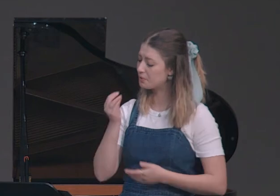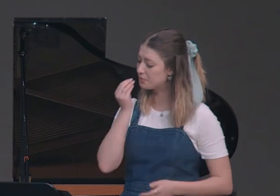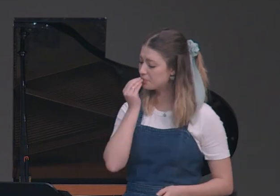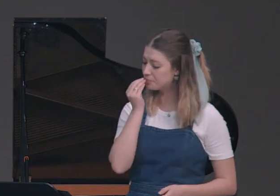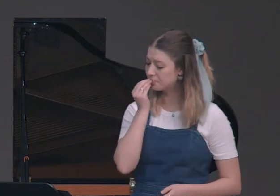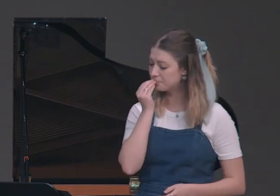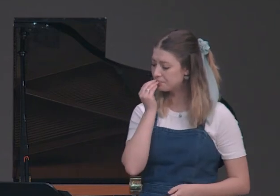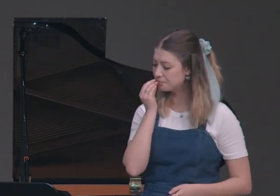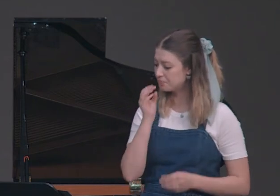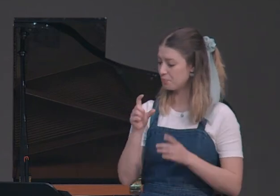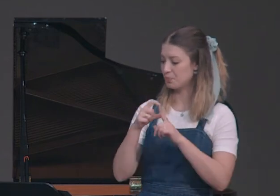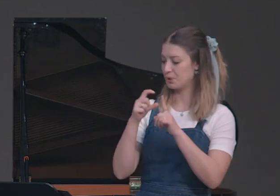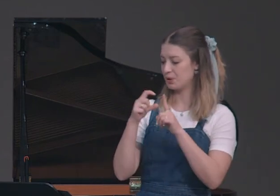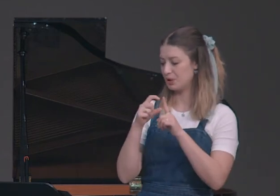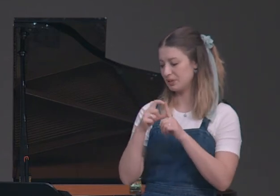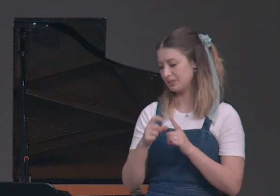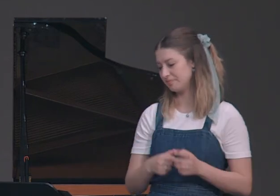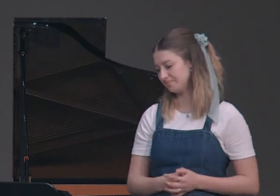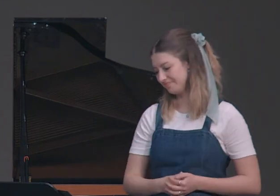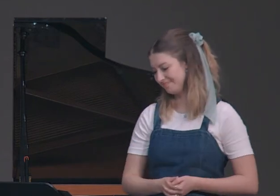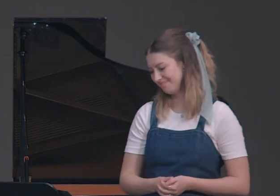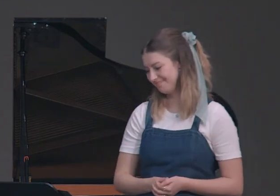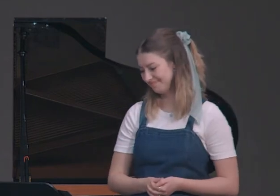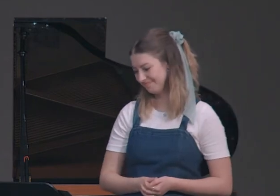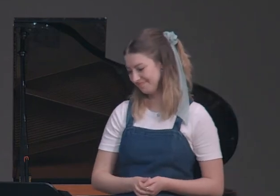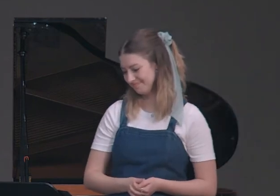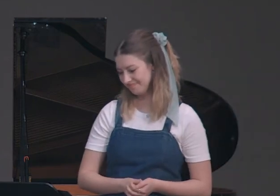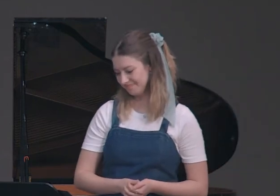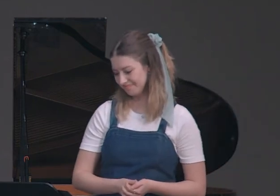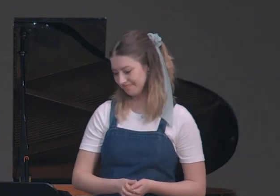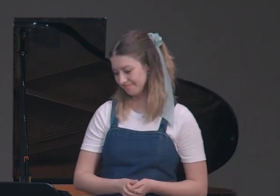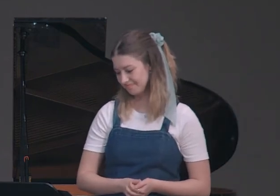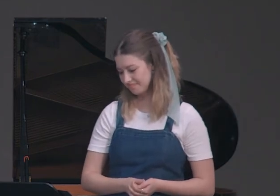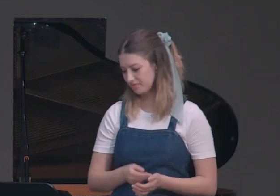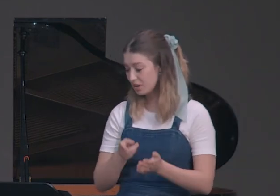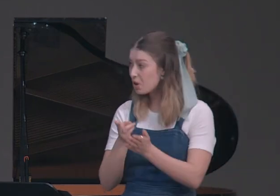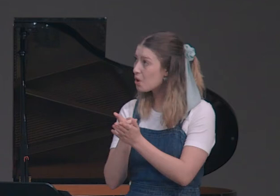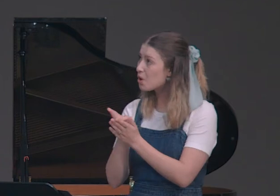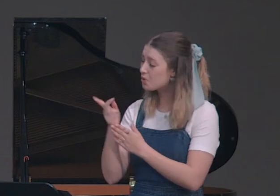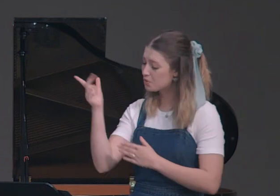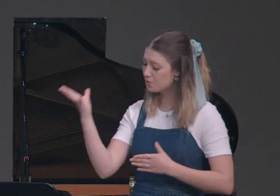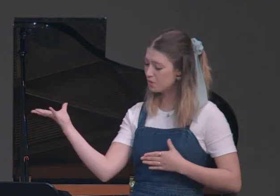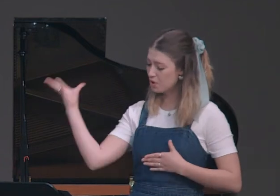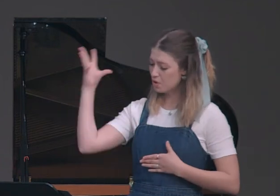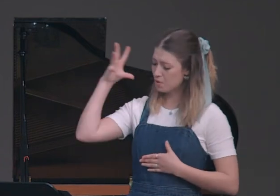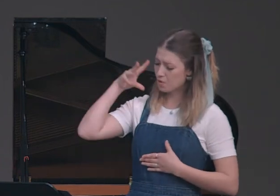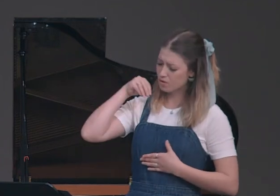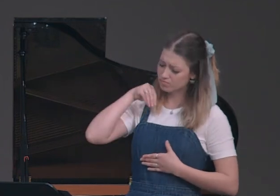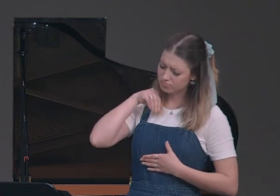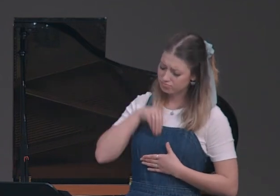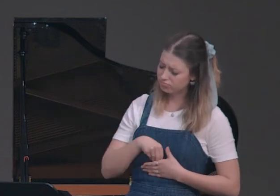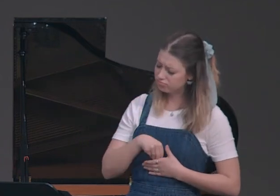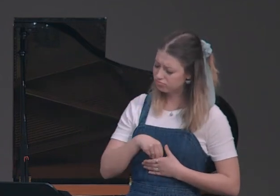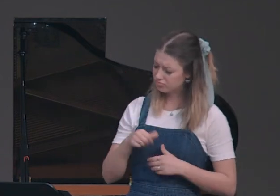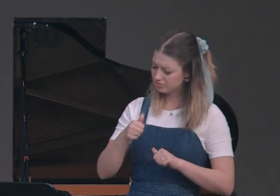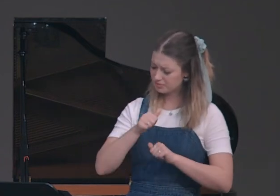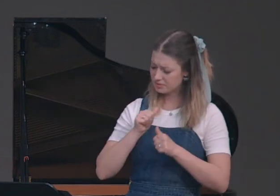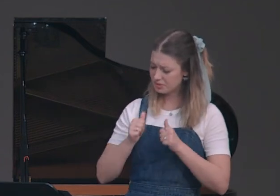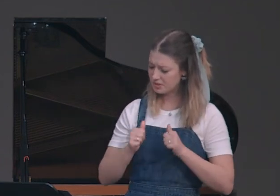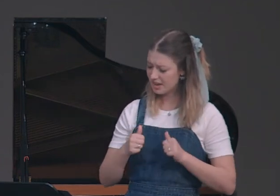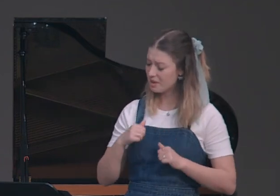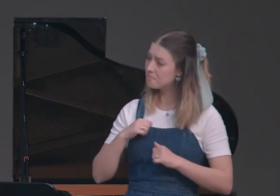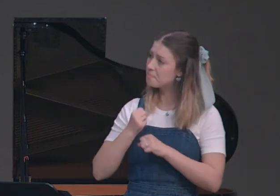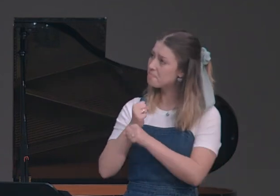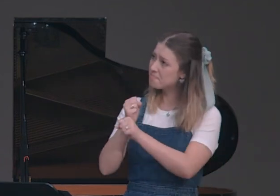the food of your holy word. Take your